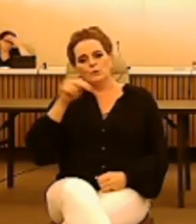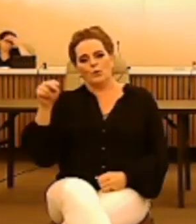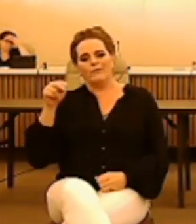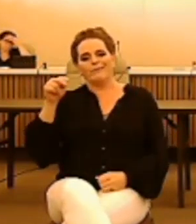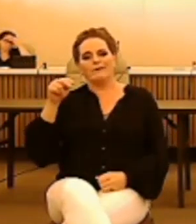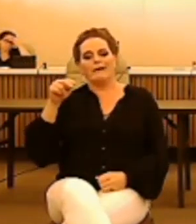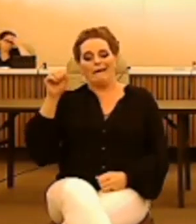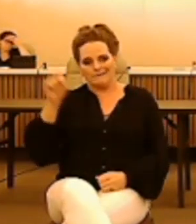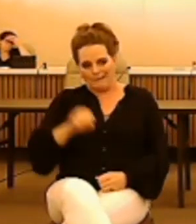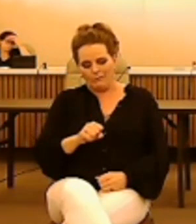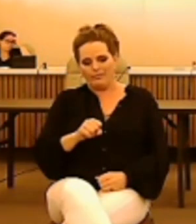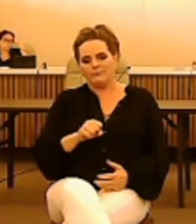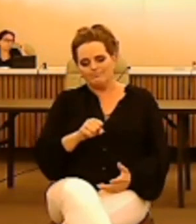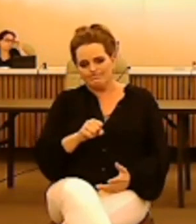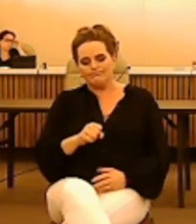you. So